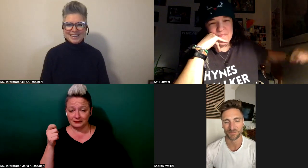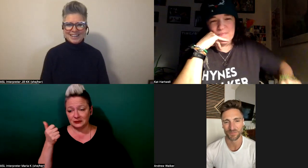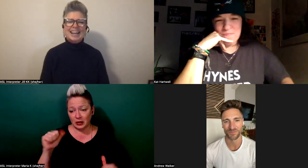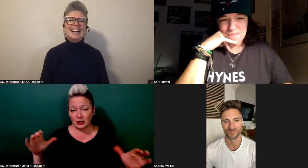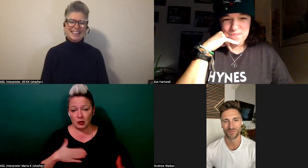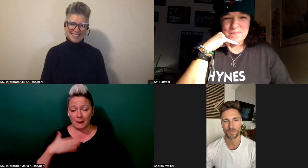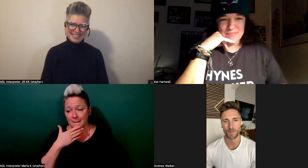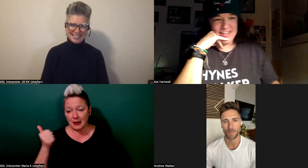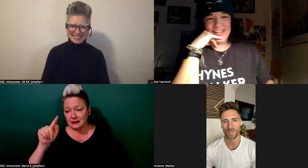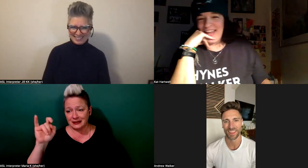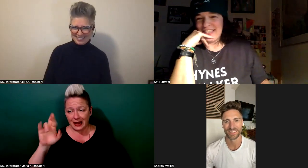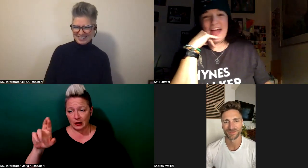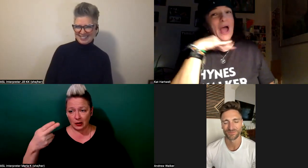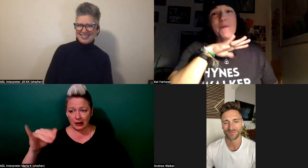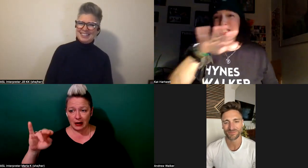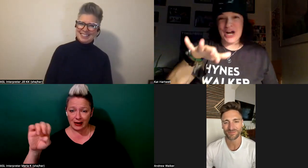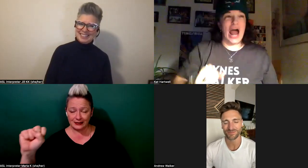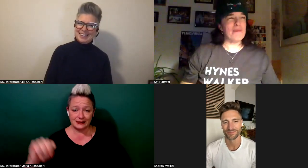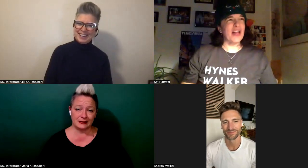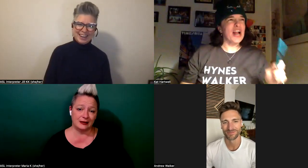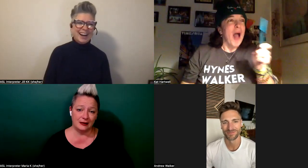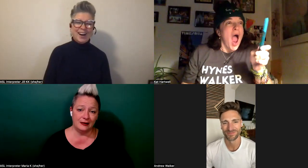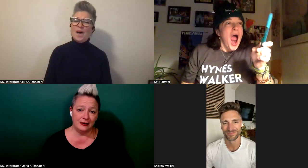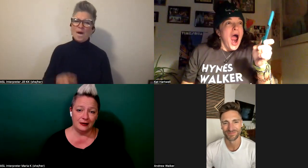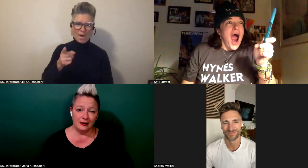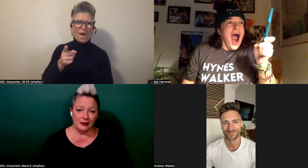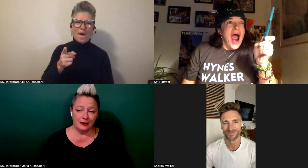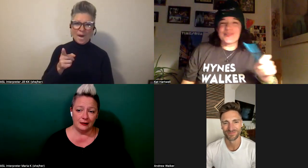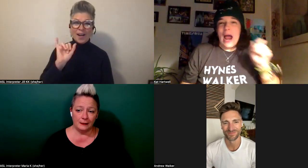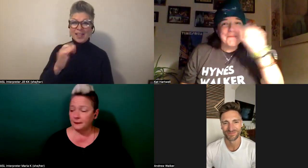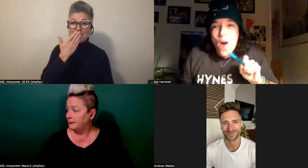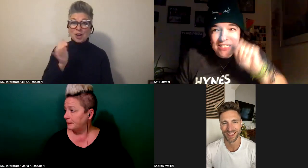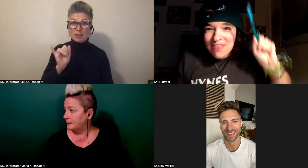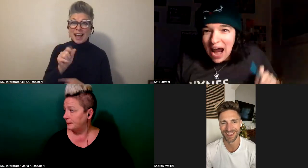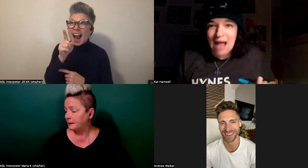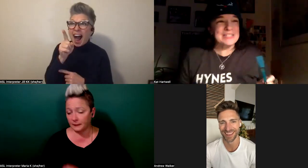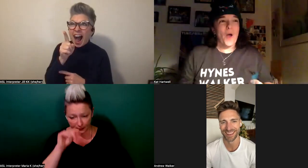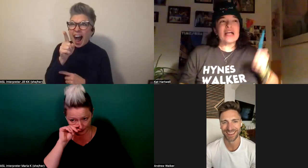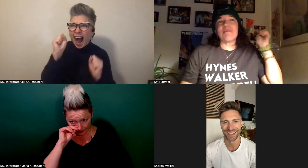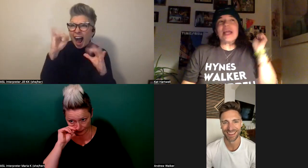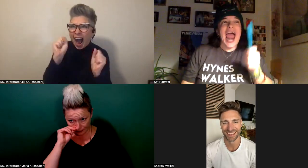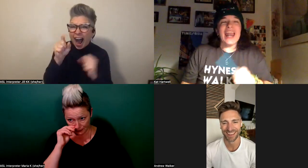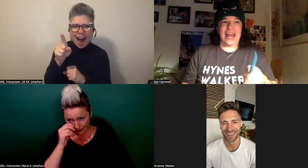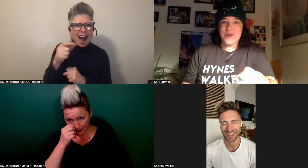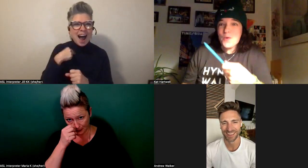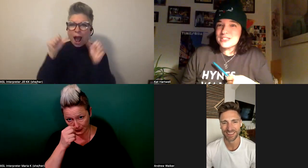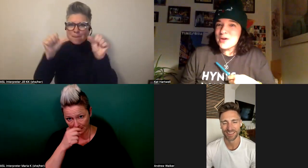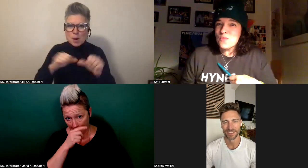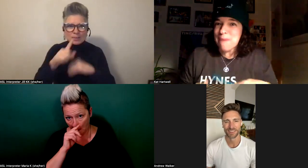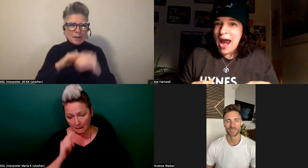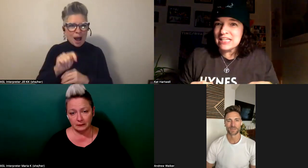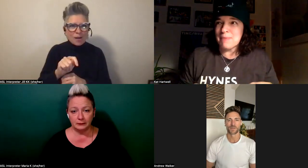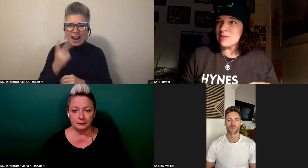Hines. Yeah, that was good. I was like, so I posted that on my third, and I got it, and